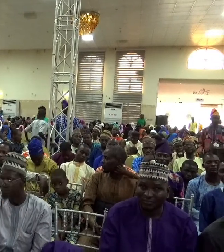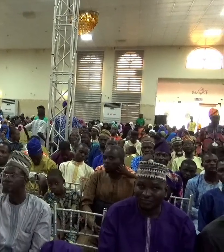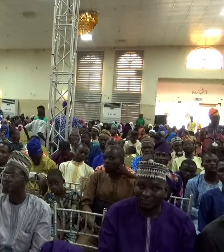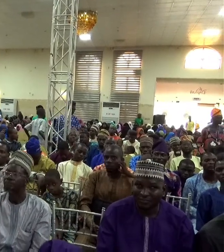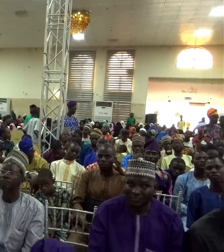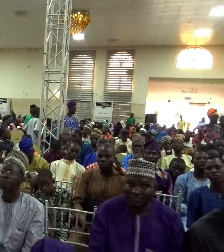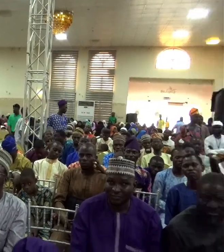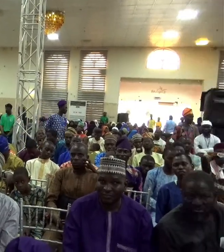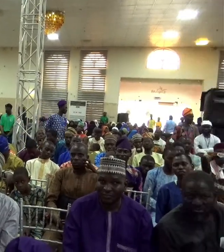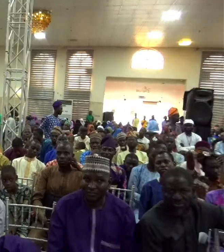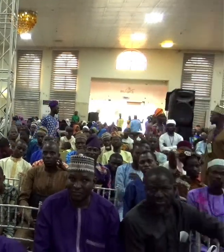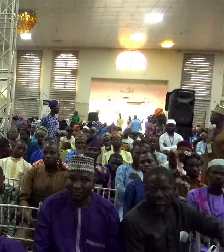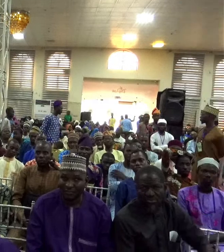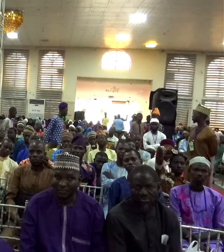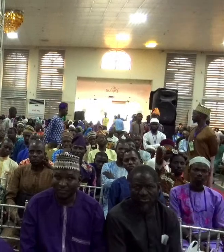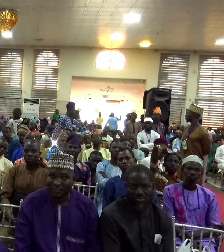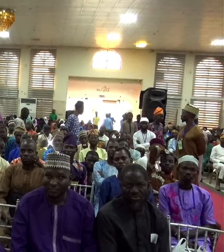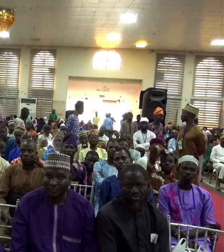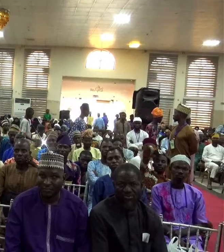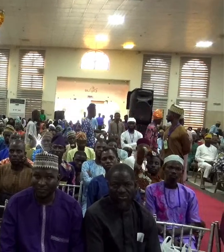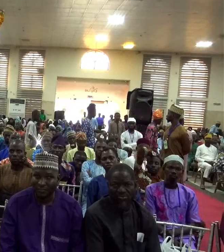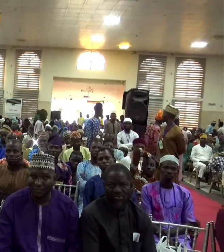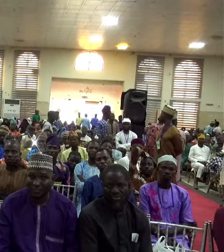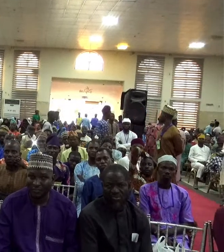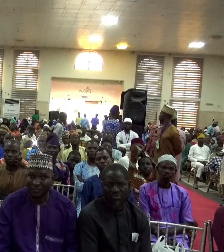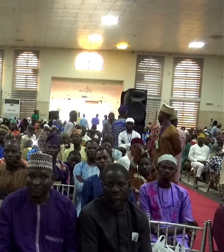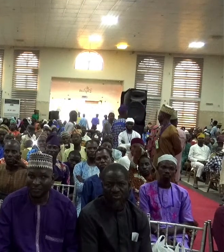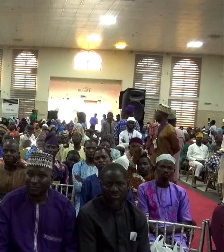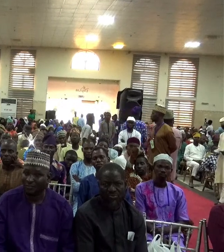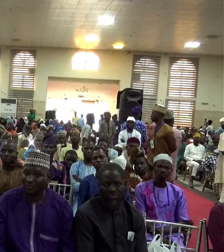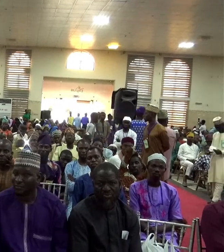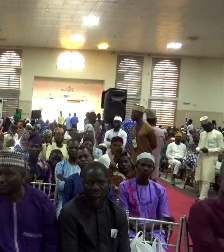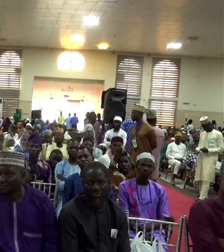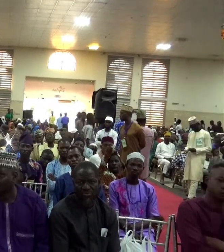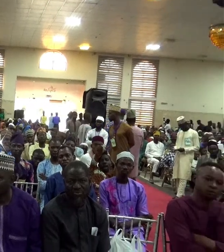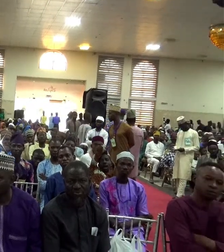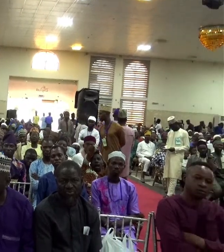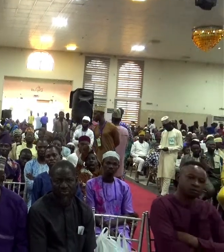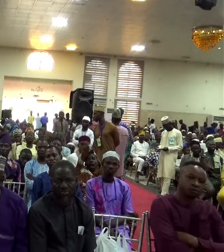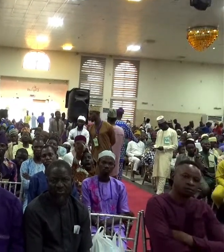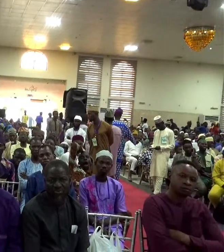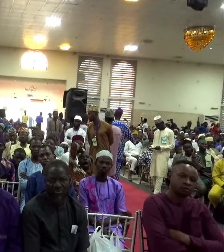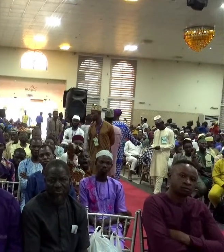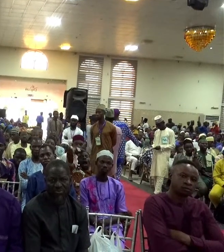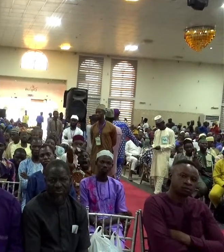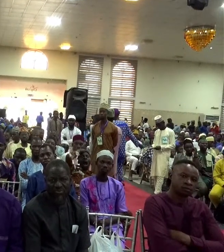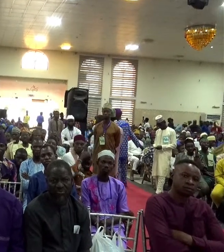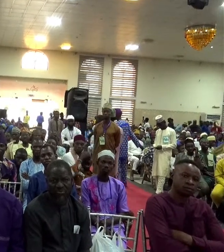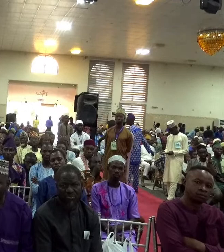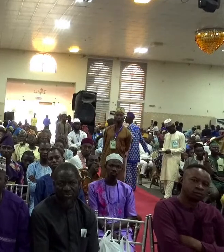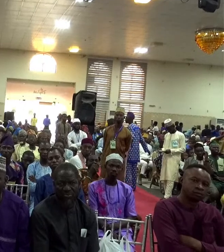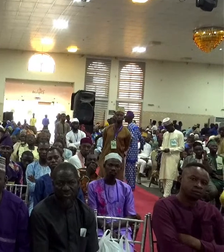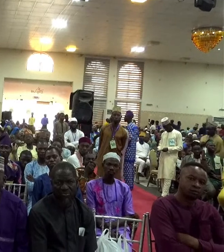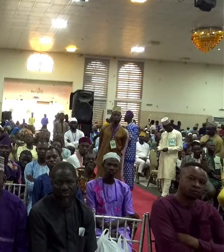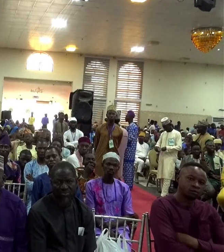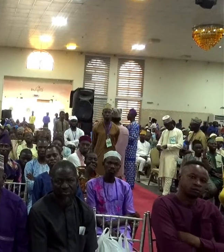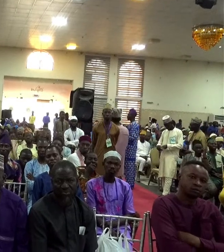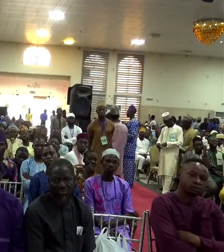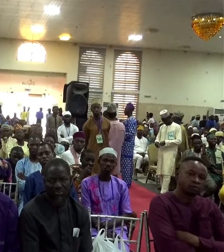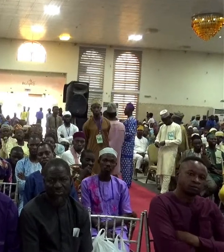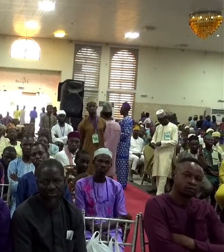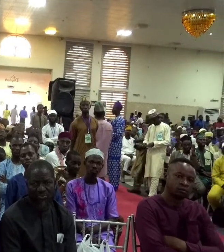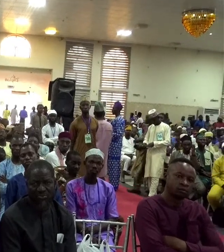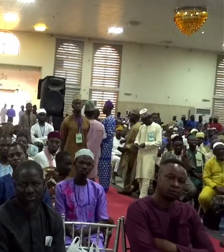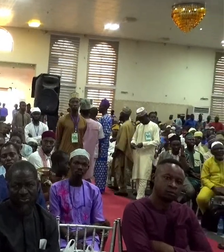salatu wasalam, when he was to hire somebody, his daughter was telling him, Istajiru in the khaira man